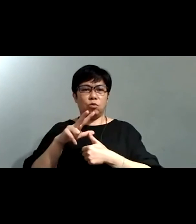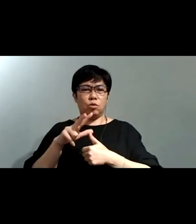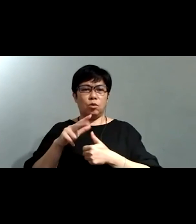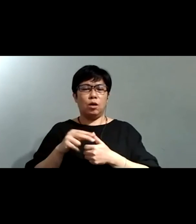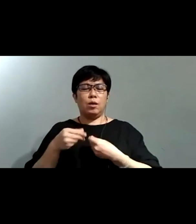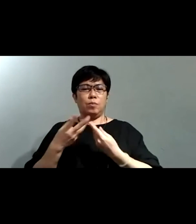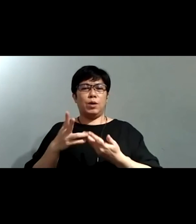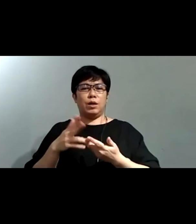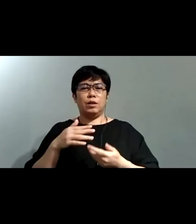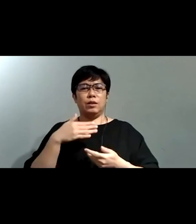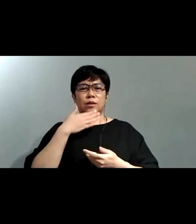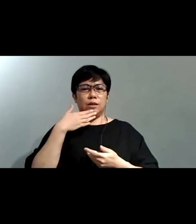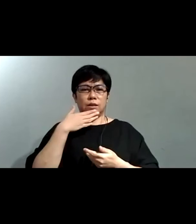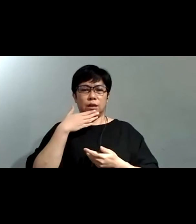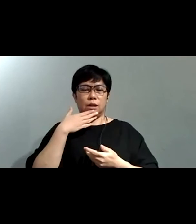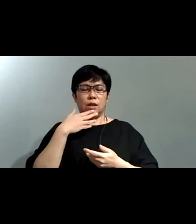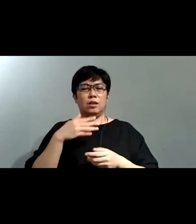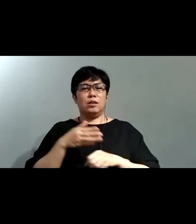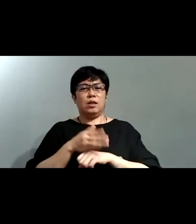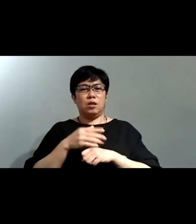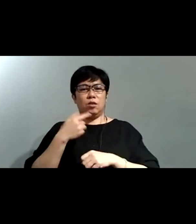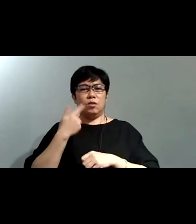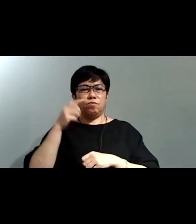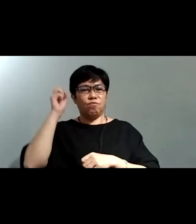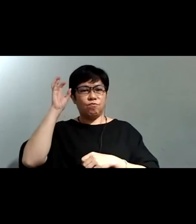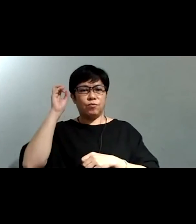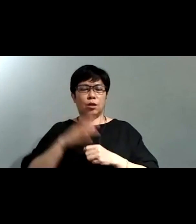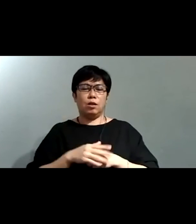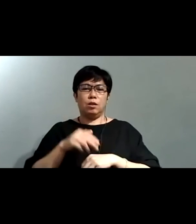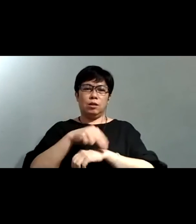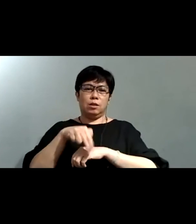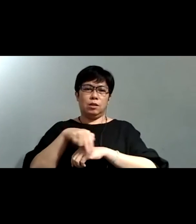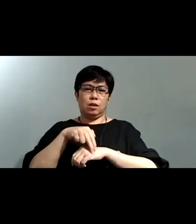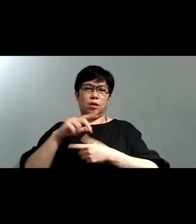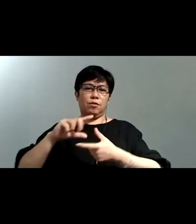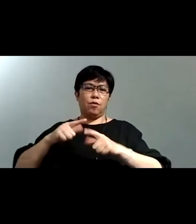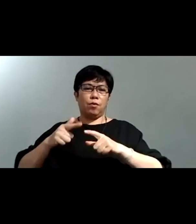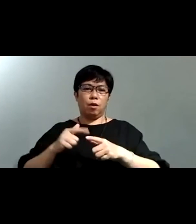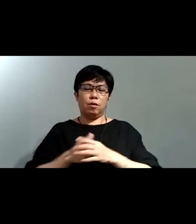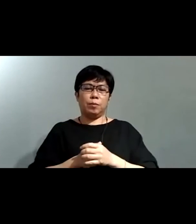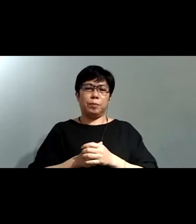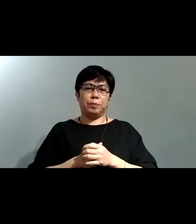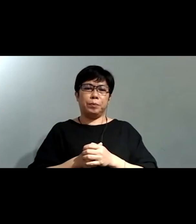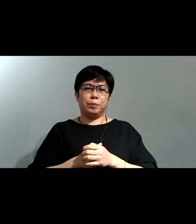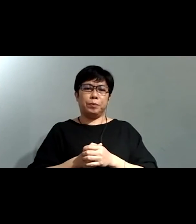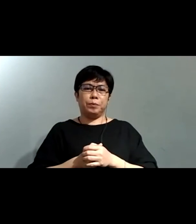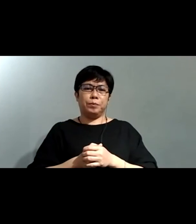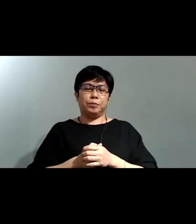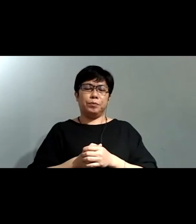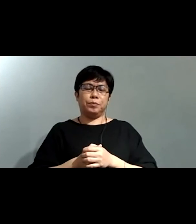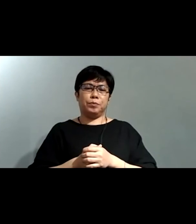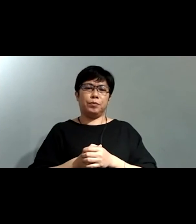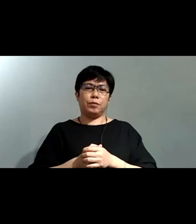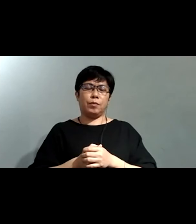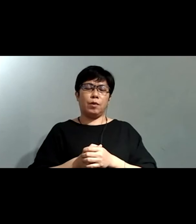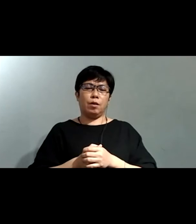thinking, where we regard as a kind of empathy building. We start